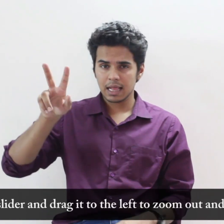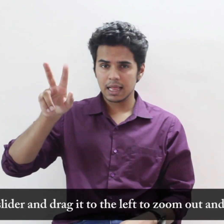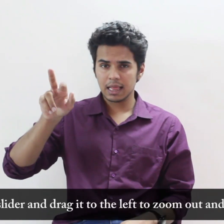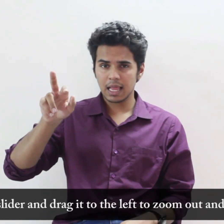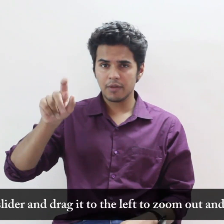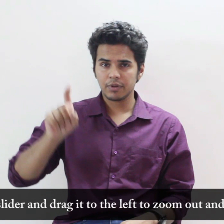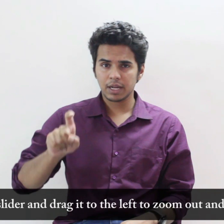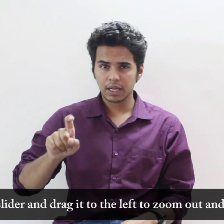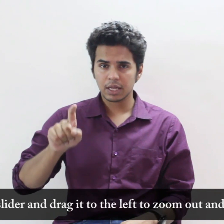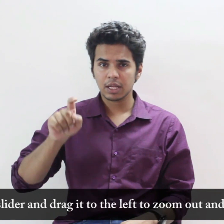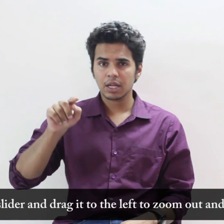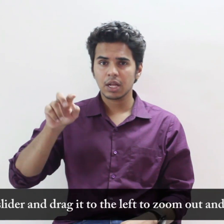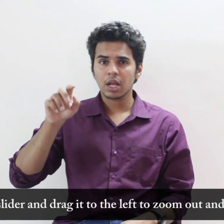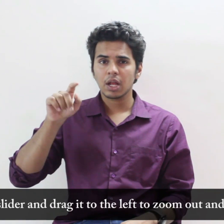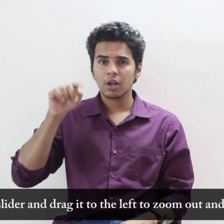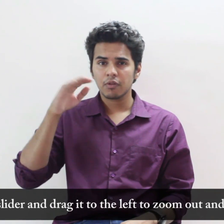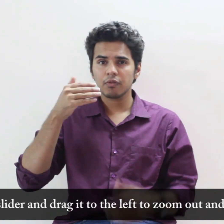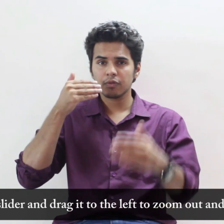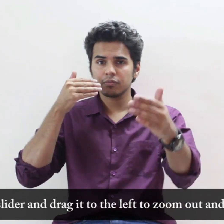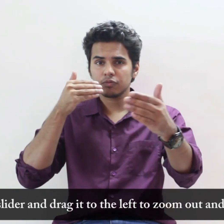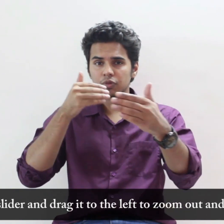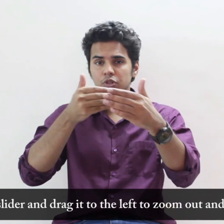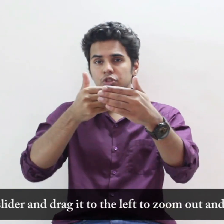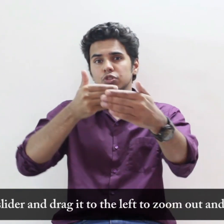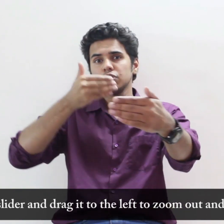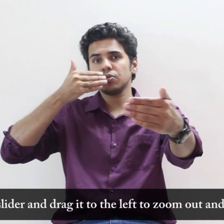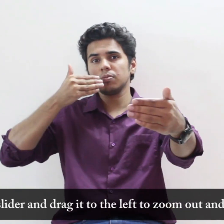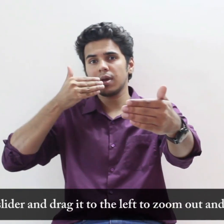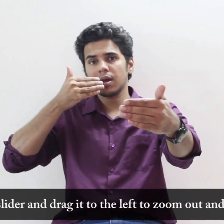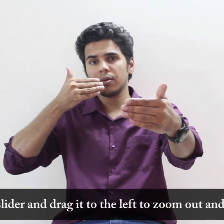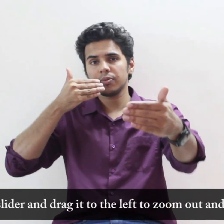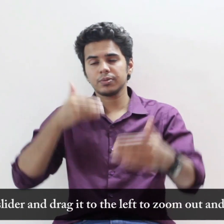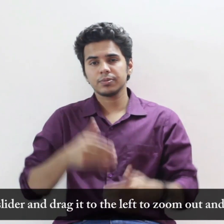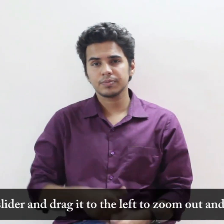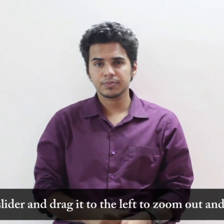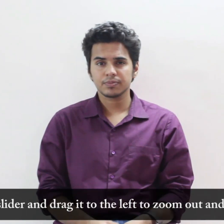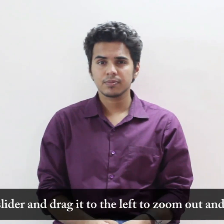Left click the slider and drag it to the left to zoom out and right to zoom in.